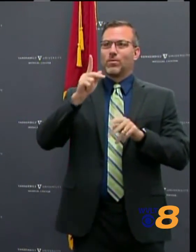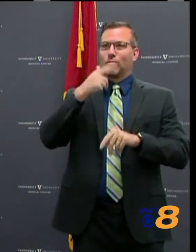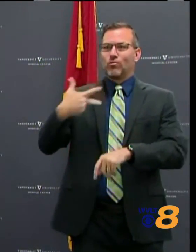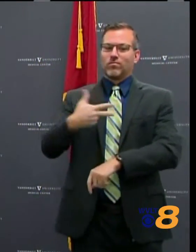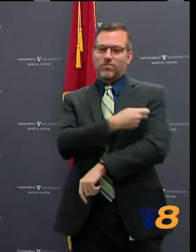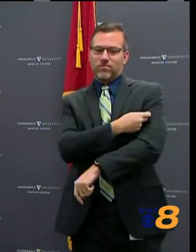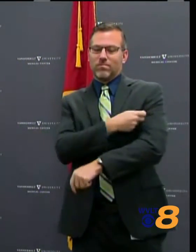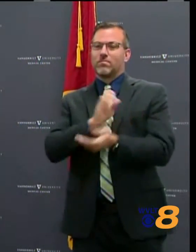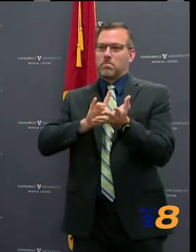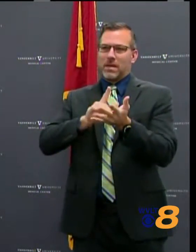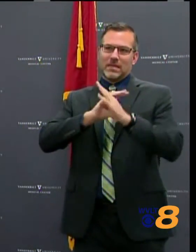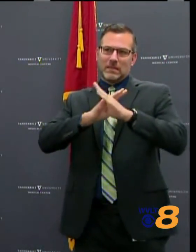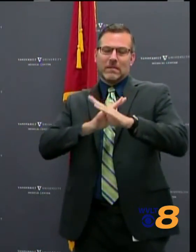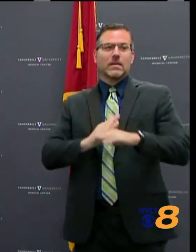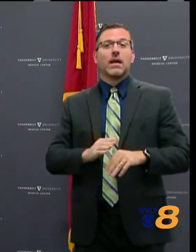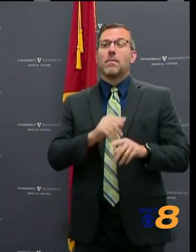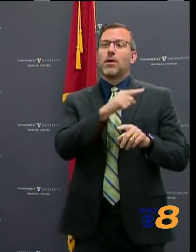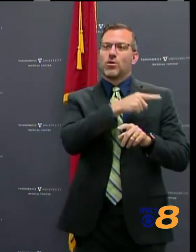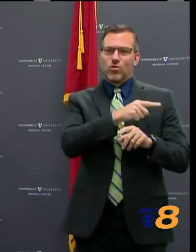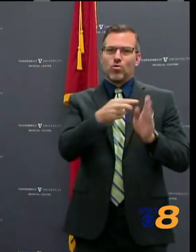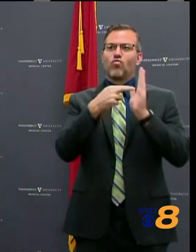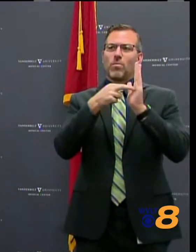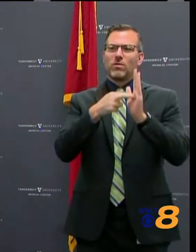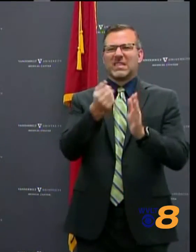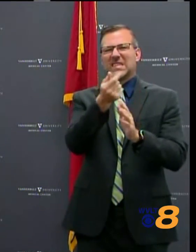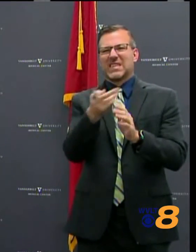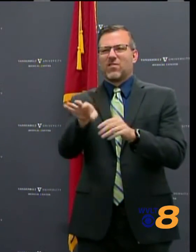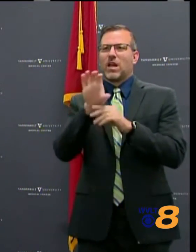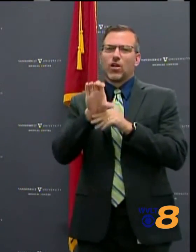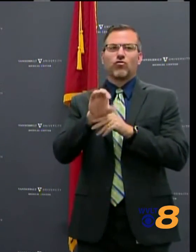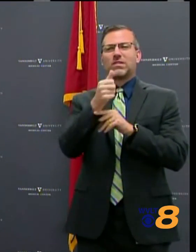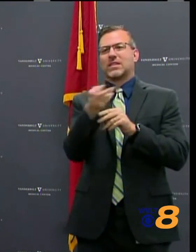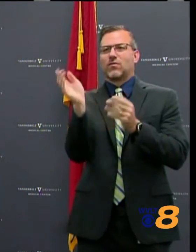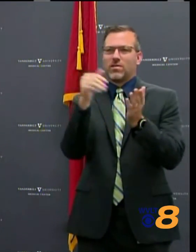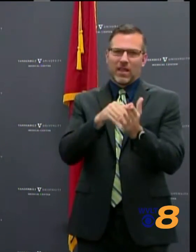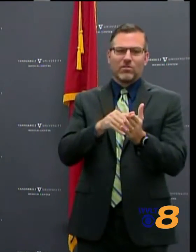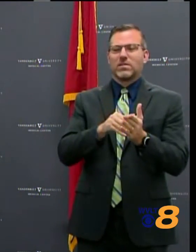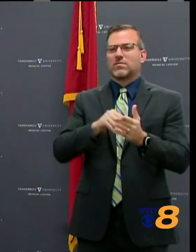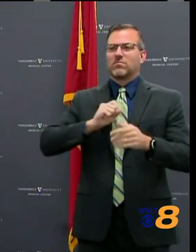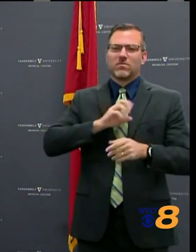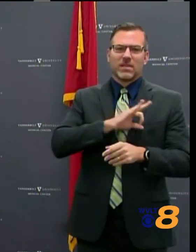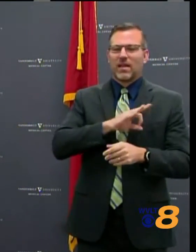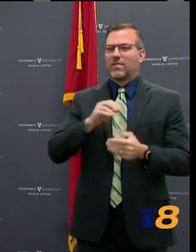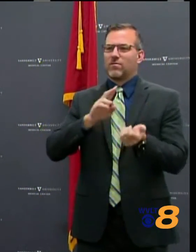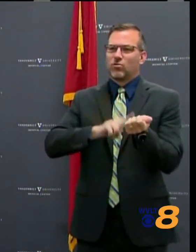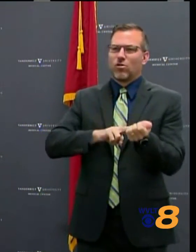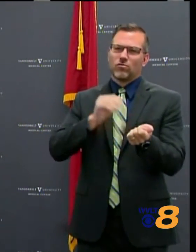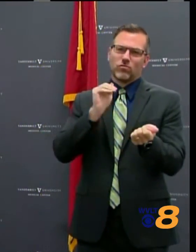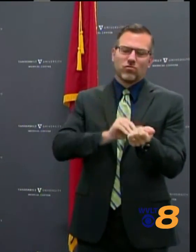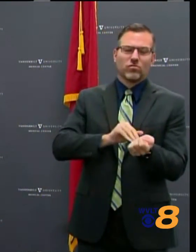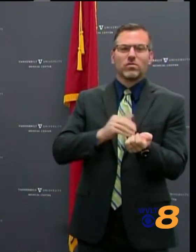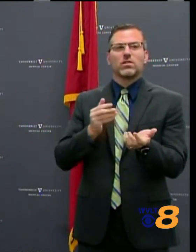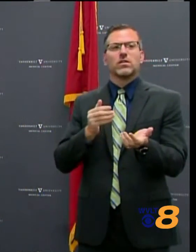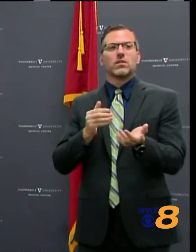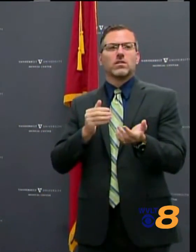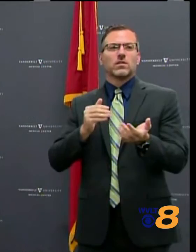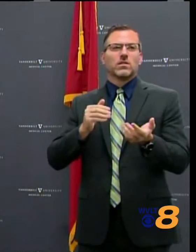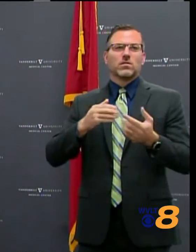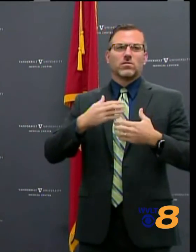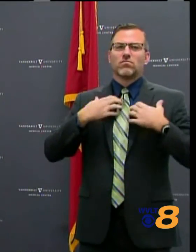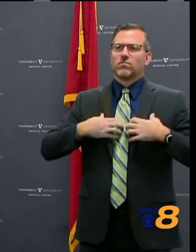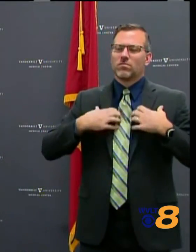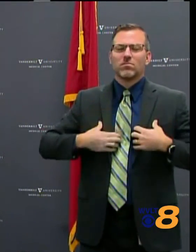represent hundreds, thousands of frontline workers who have poured your lives into